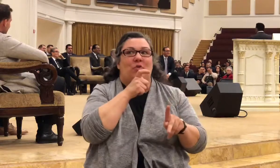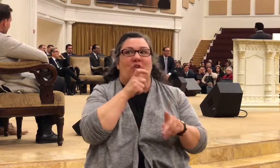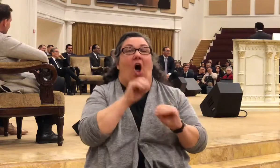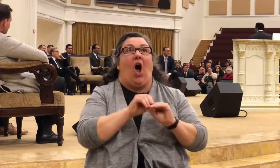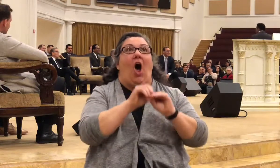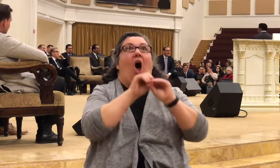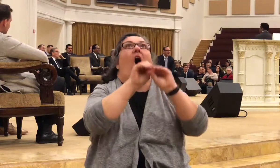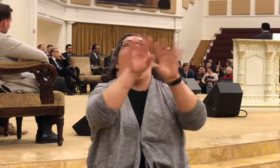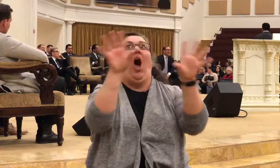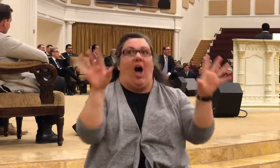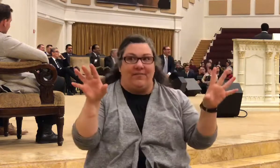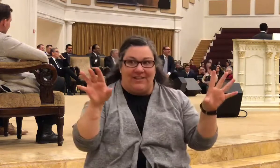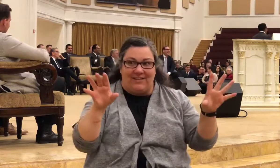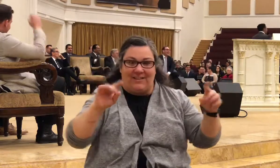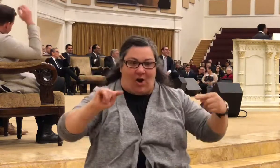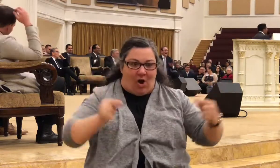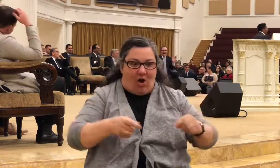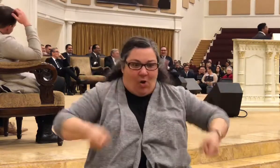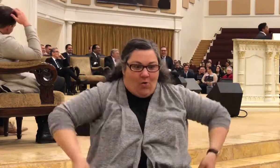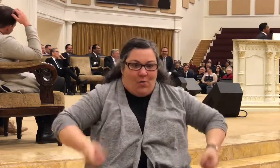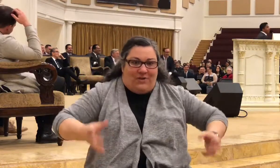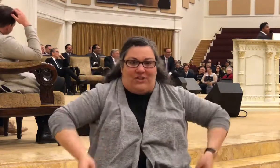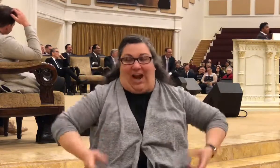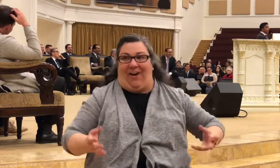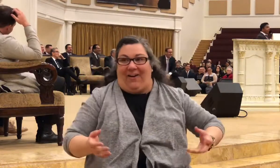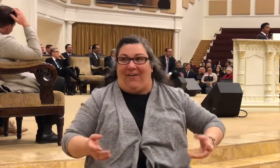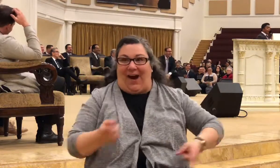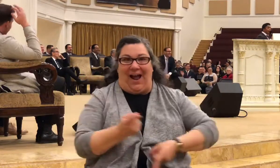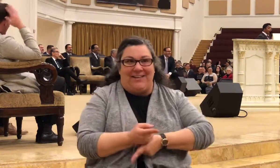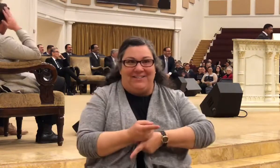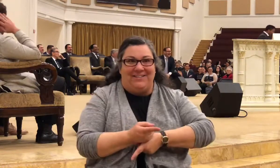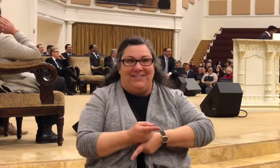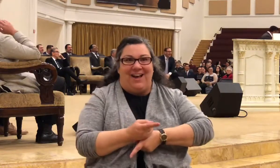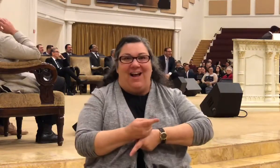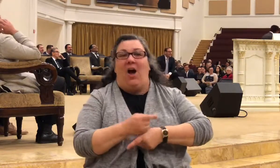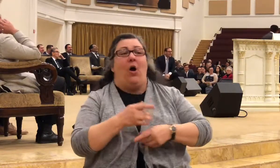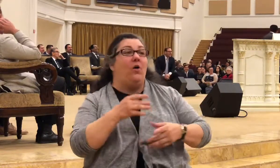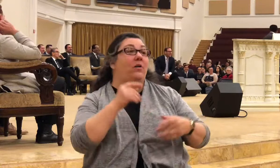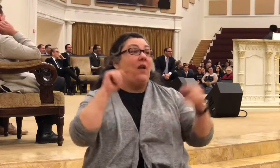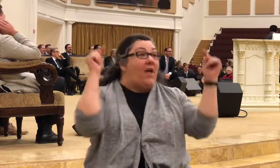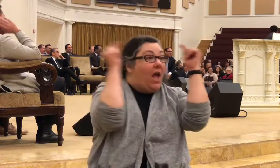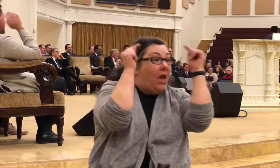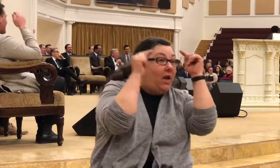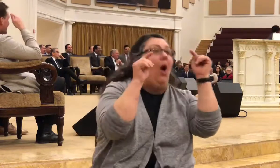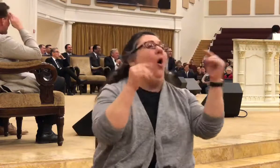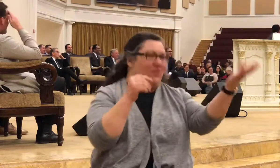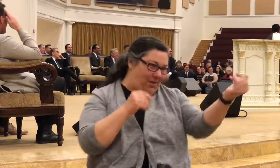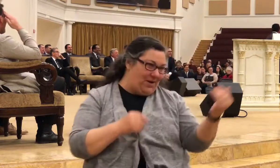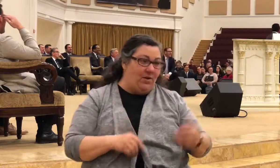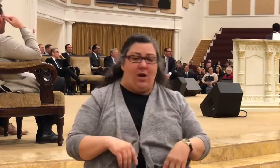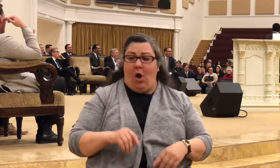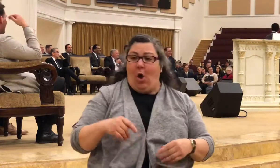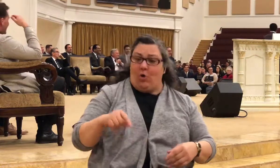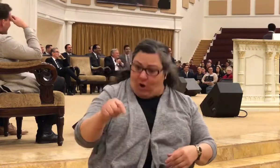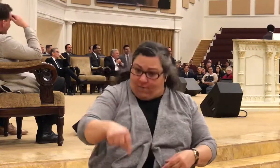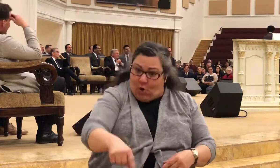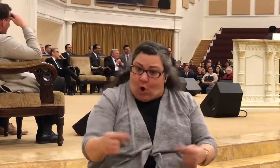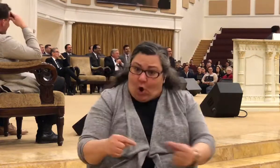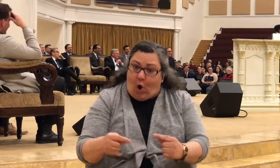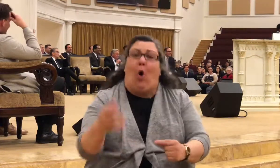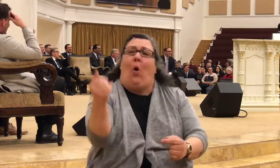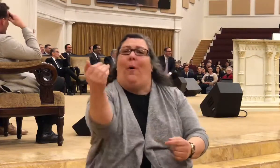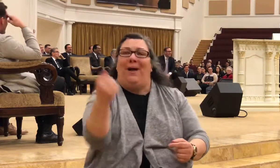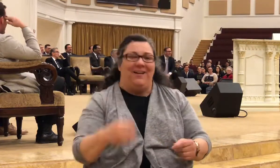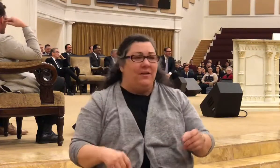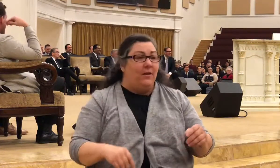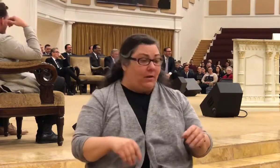off with the headache. I'm unveiling everything right now. Kind of start off with the one with the foot pain. You know, "Oh, you feel good?